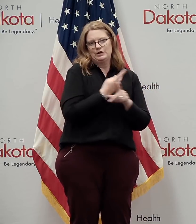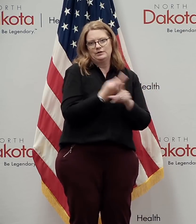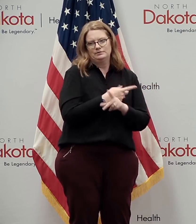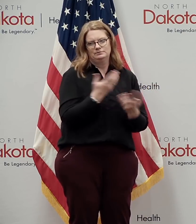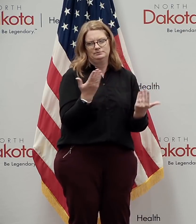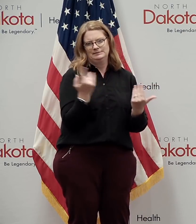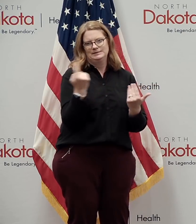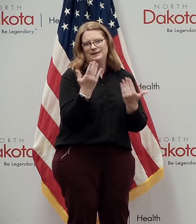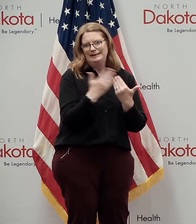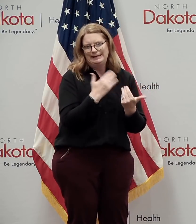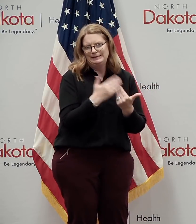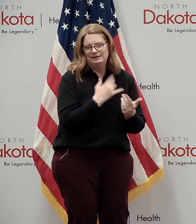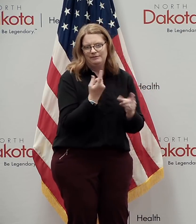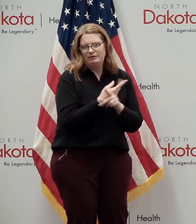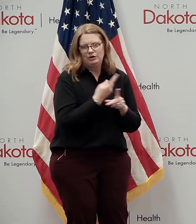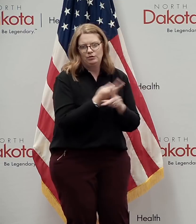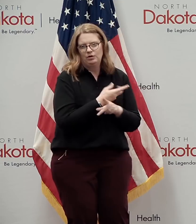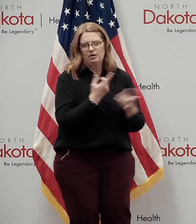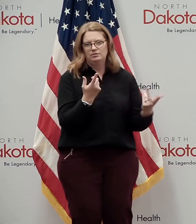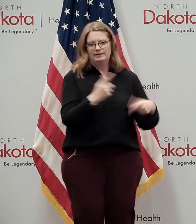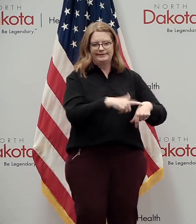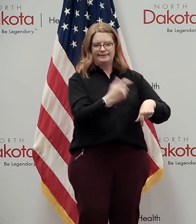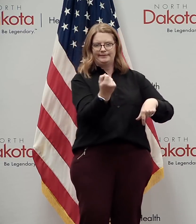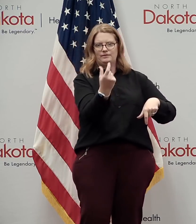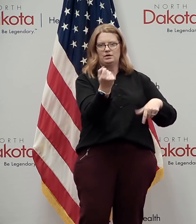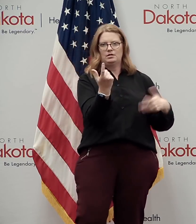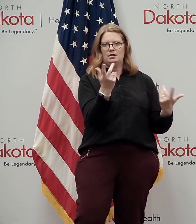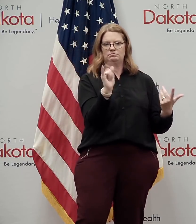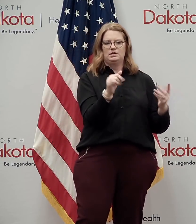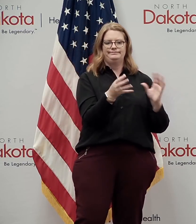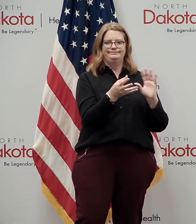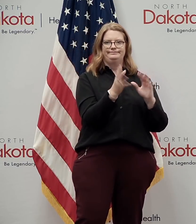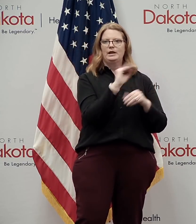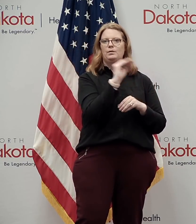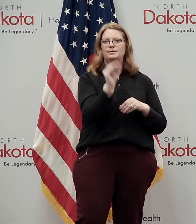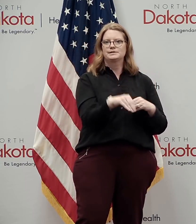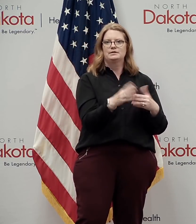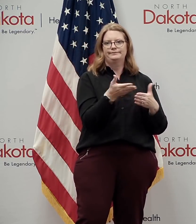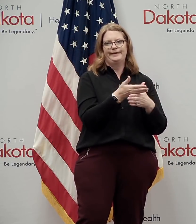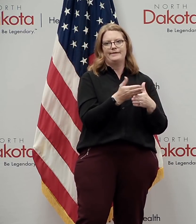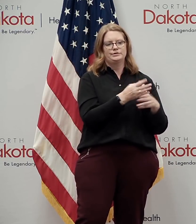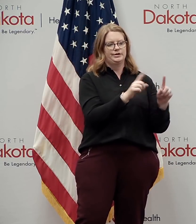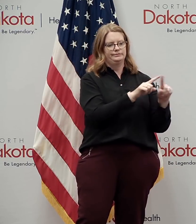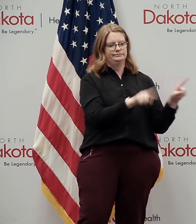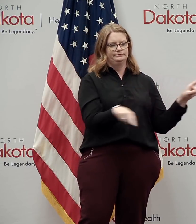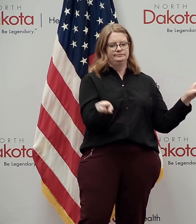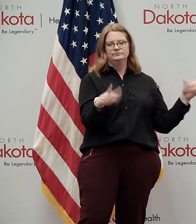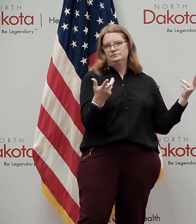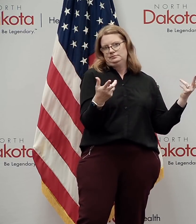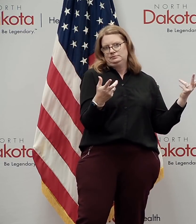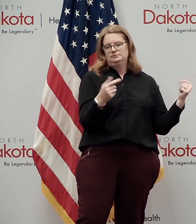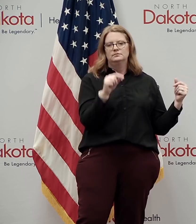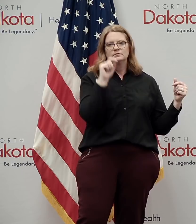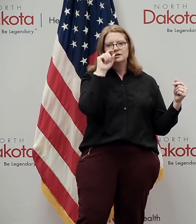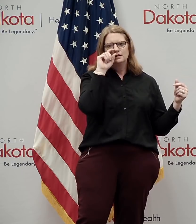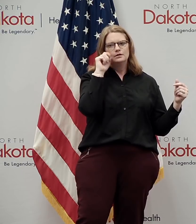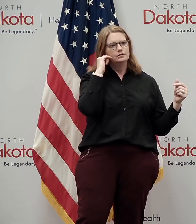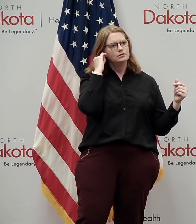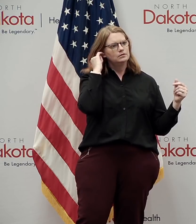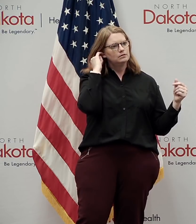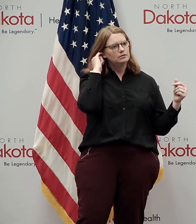could easily compute it off of what we put out every day at 11 o'clock. But if we can do the math and maybe we can include that on the